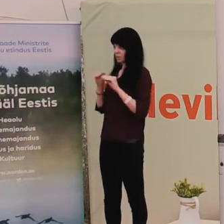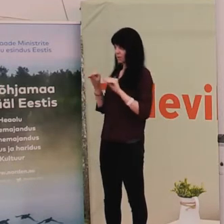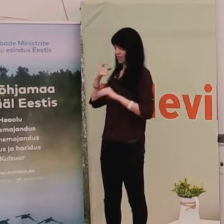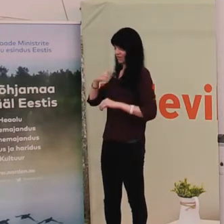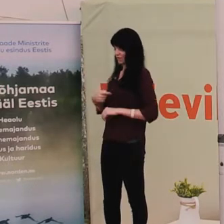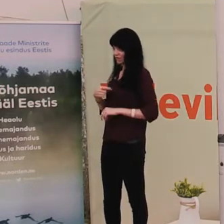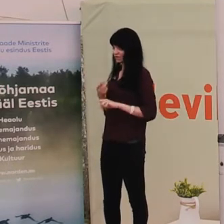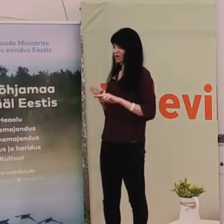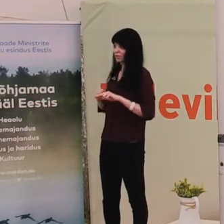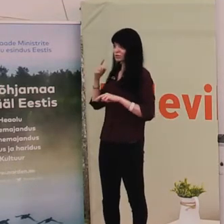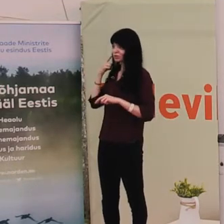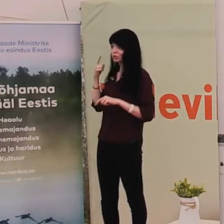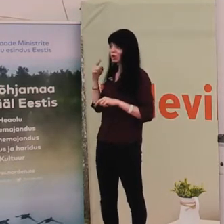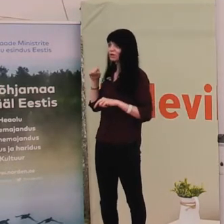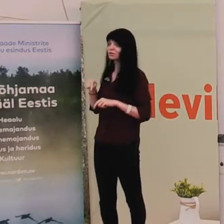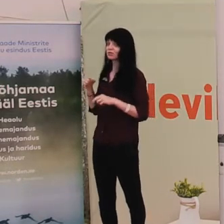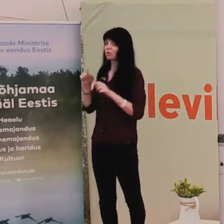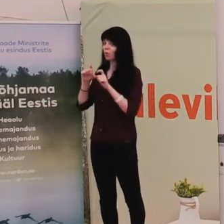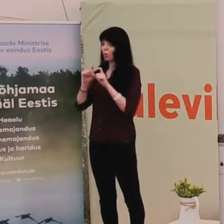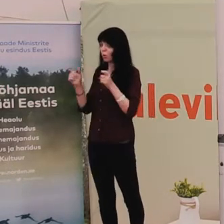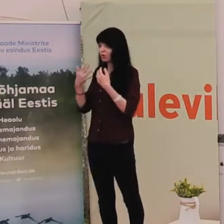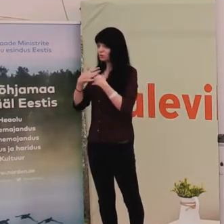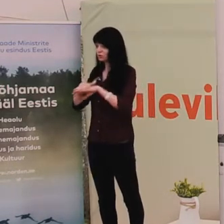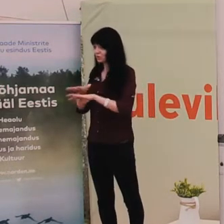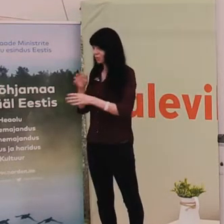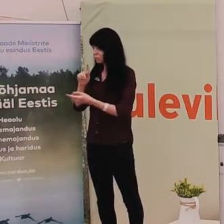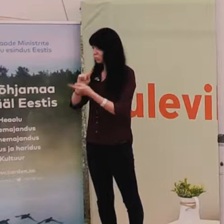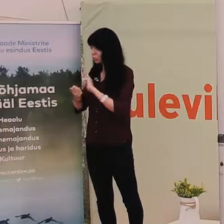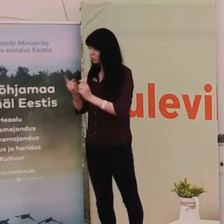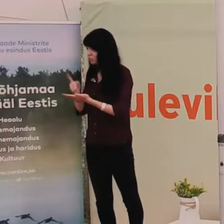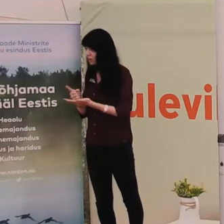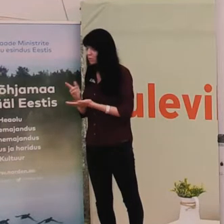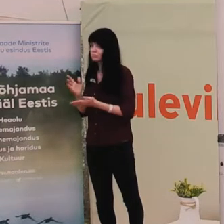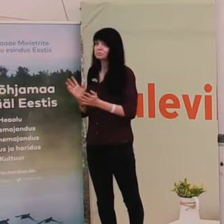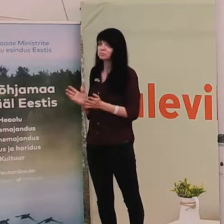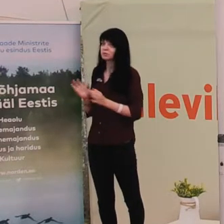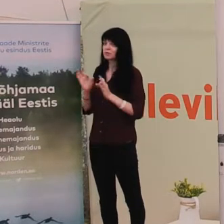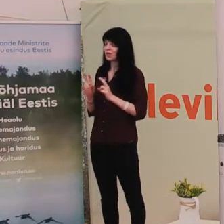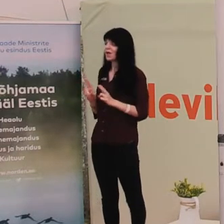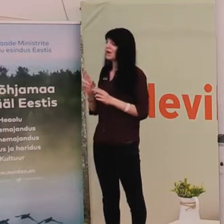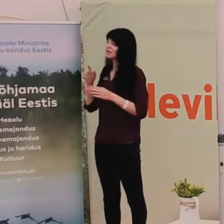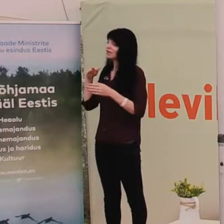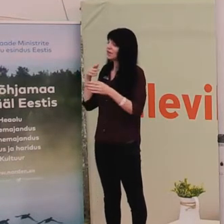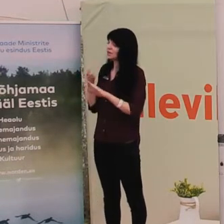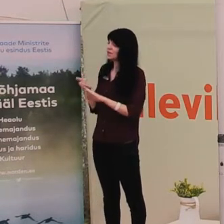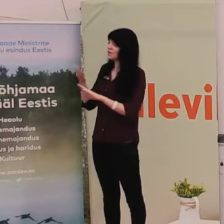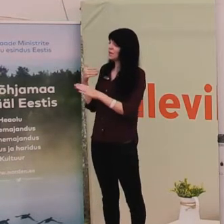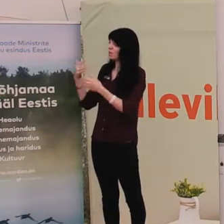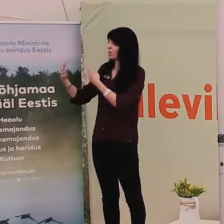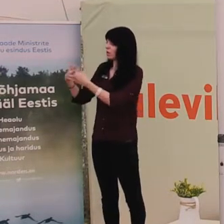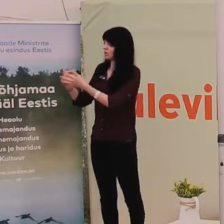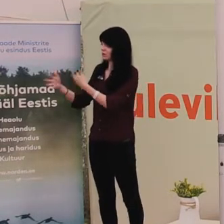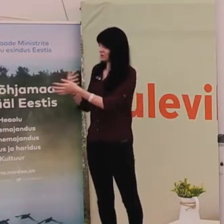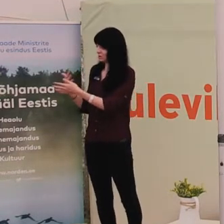listen that the education system should fix everything. But before we get to practical solutions, so to kind of set the marker, if